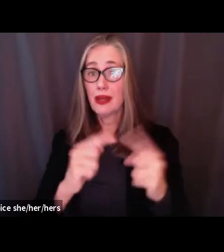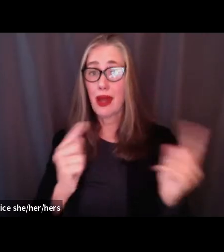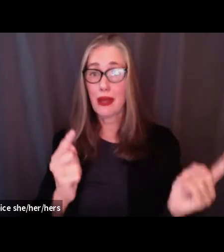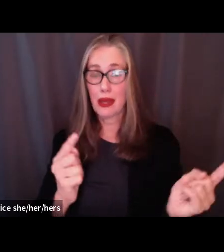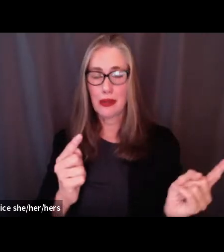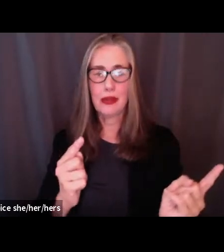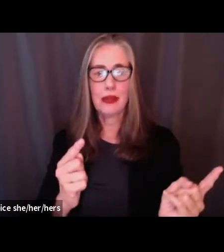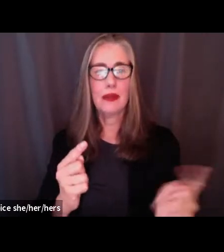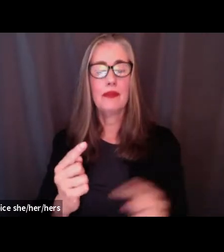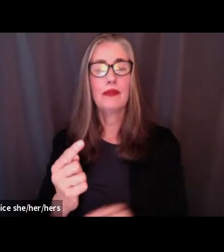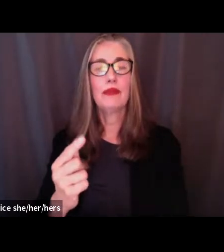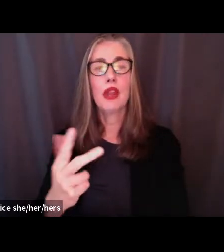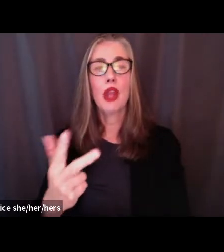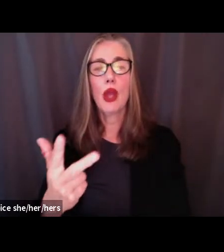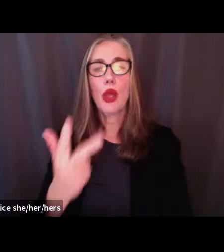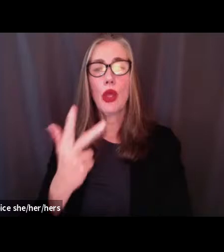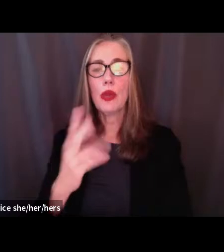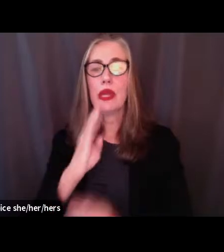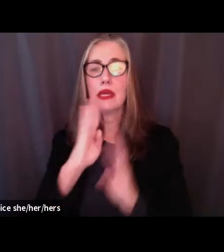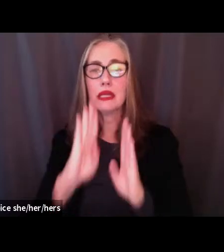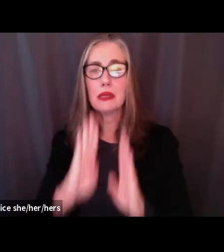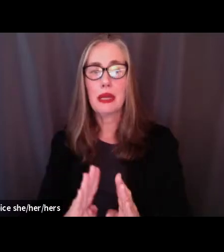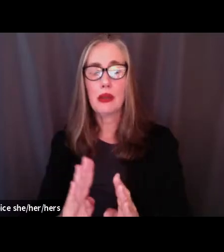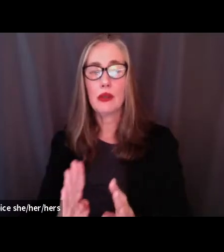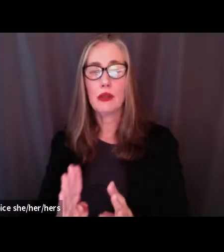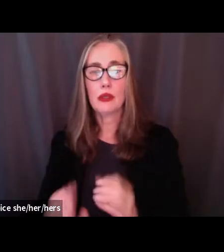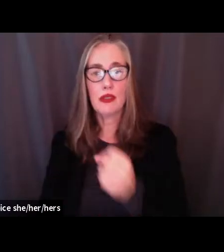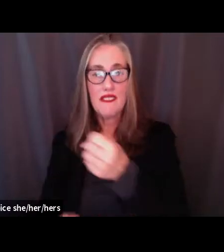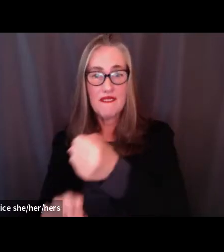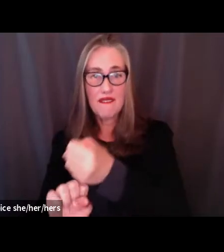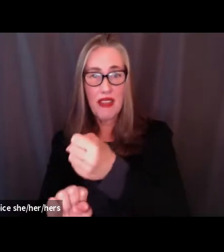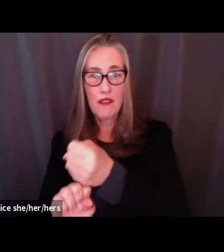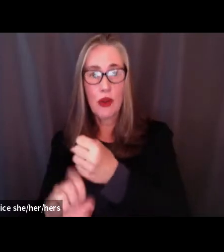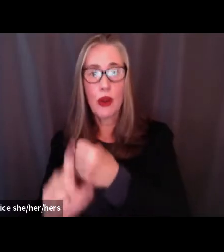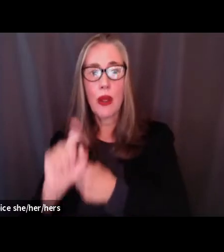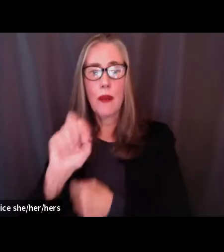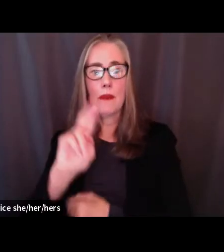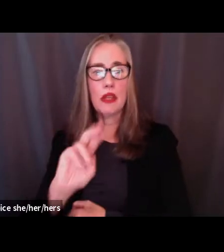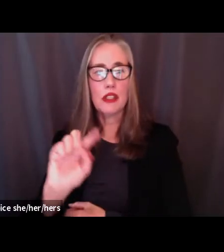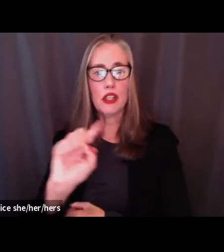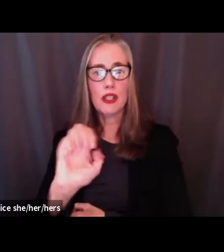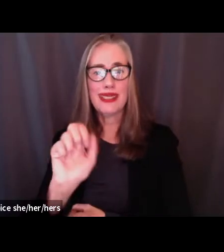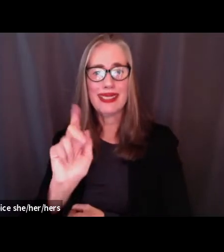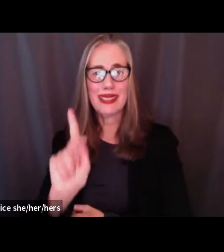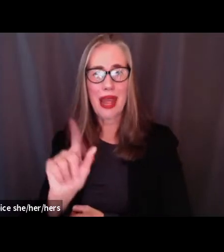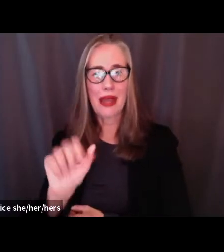Okay, 3 speakers in favor. I see Mr. Zaxon. I see